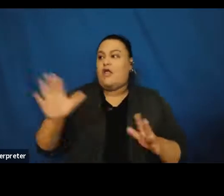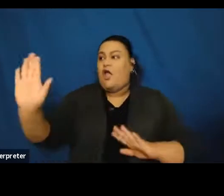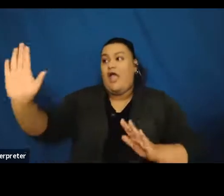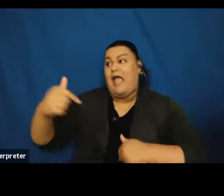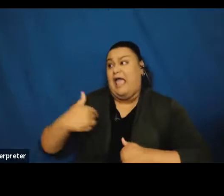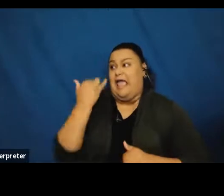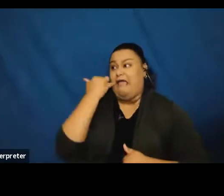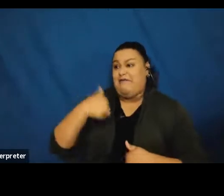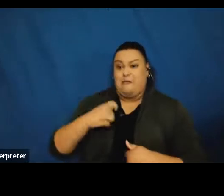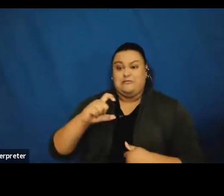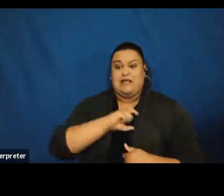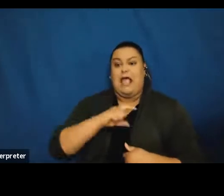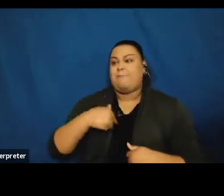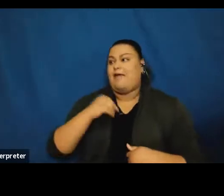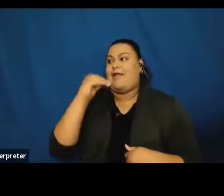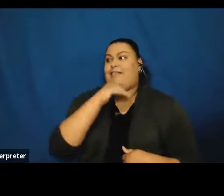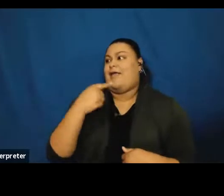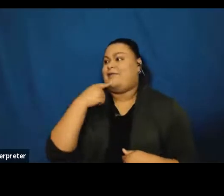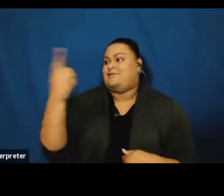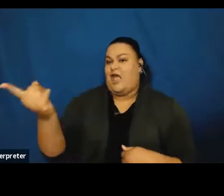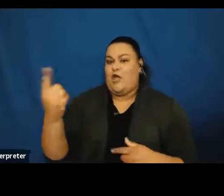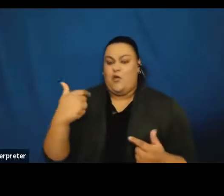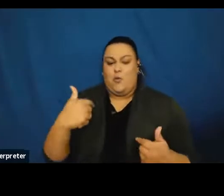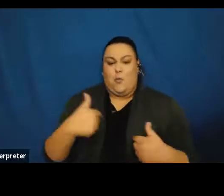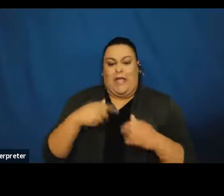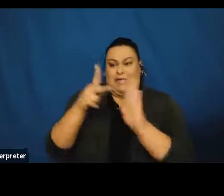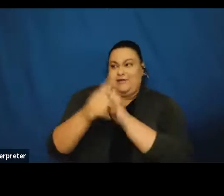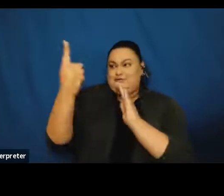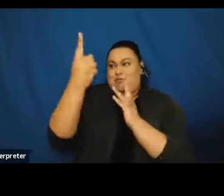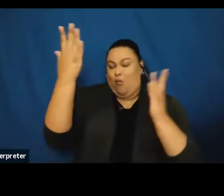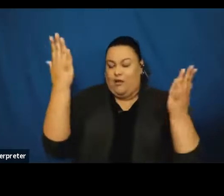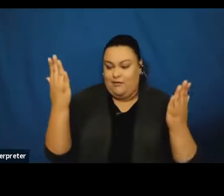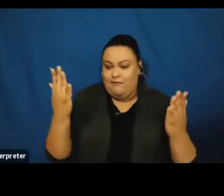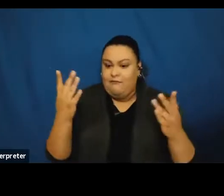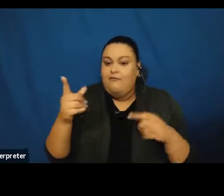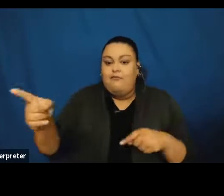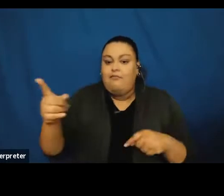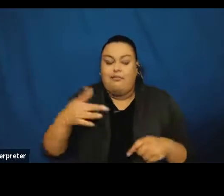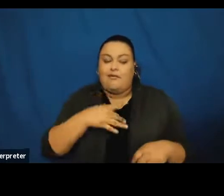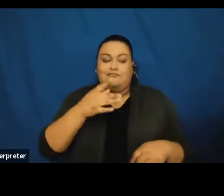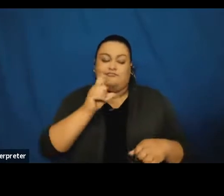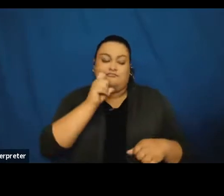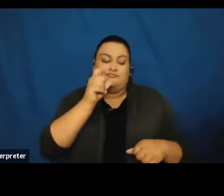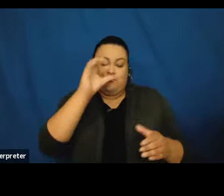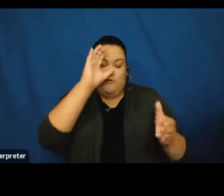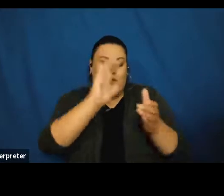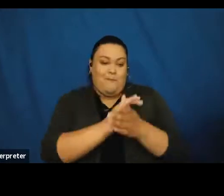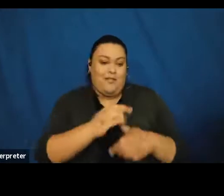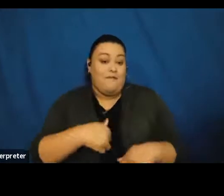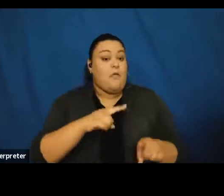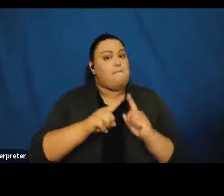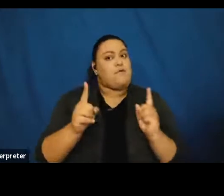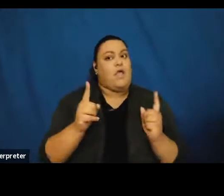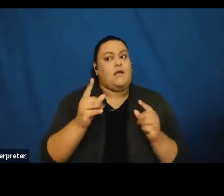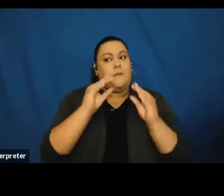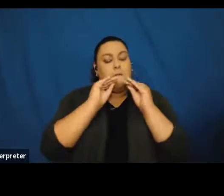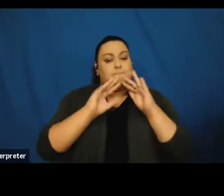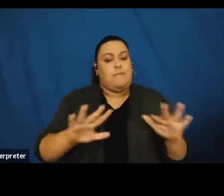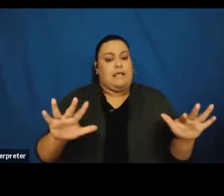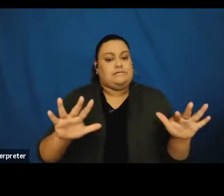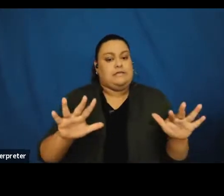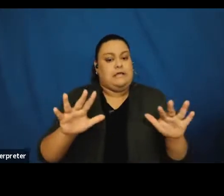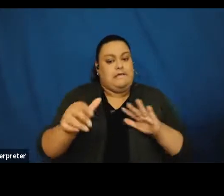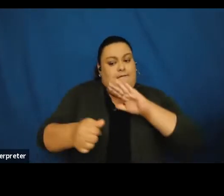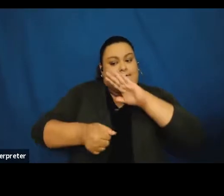would lie and tell them I did something like you did. So they didn't believe me. But that was a blessing in disguise, because being in there